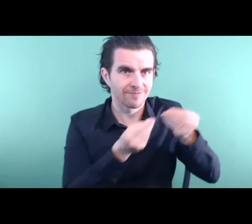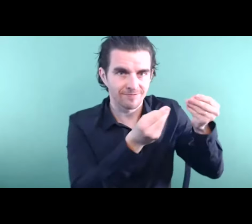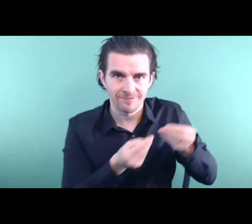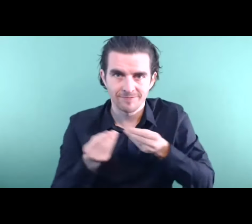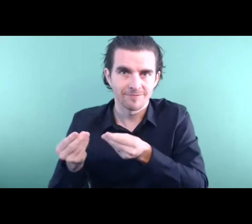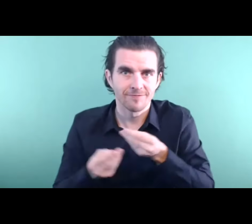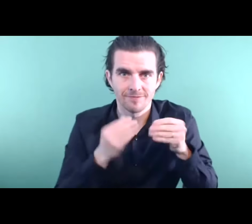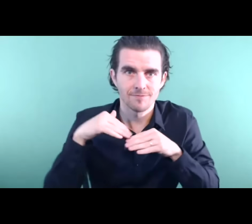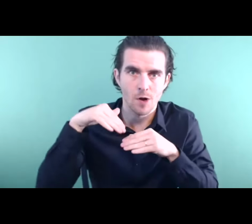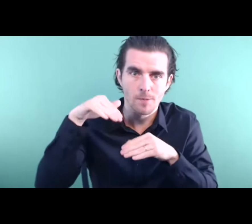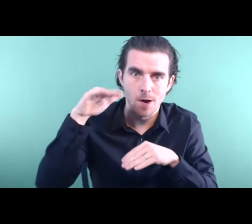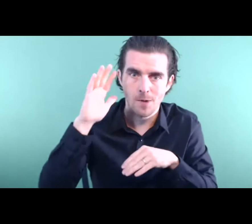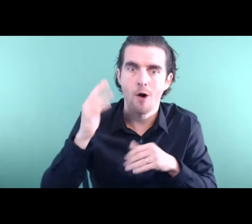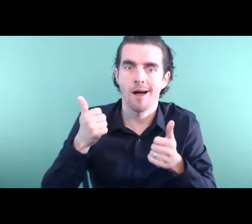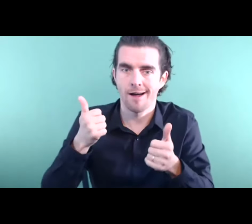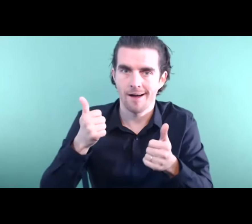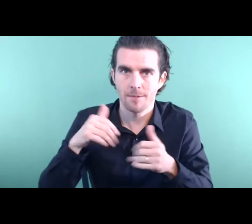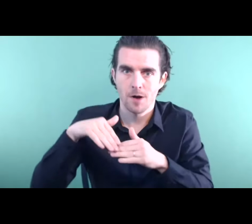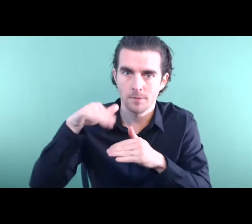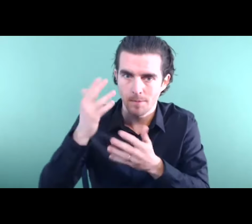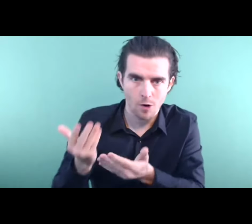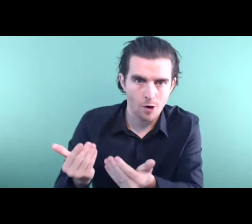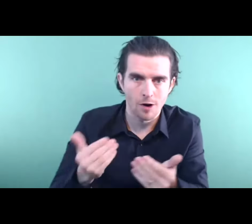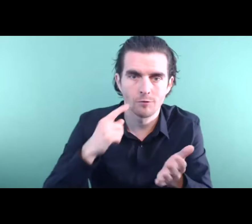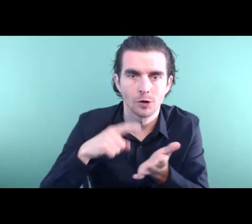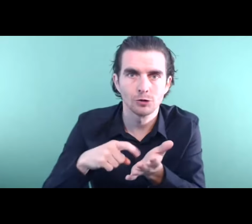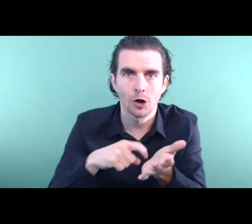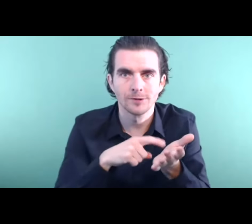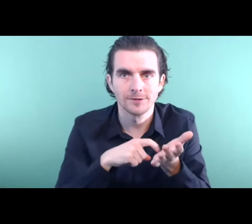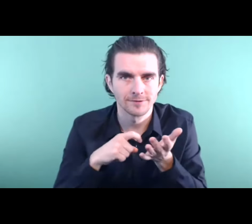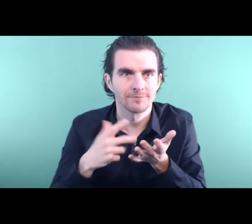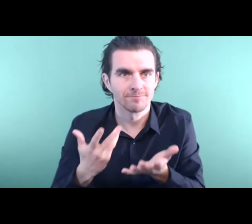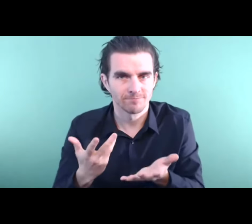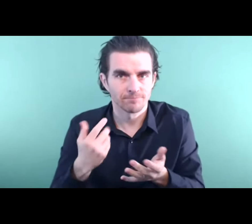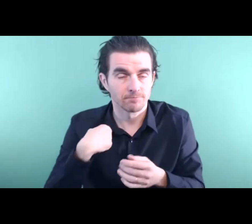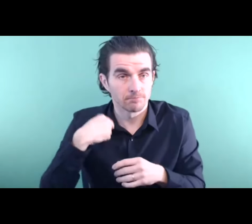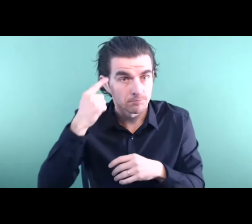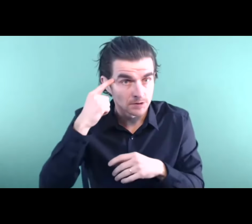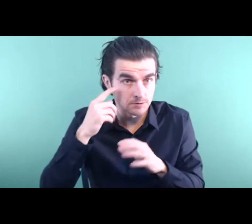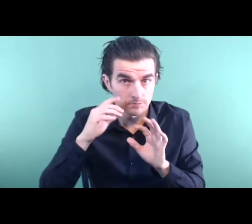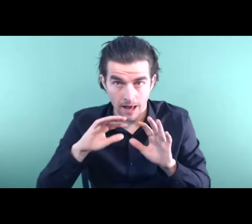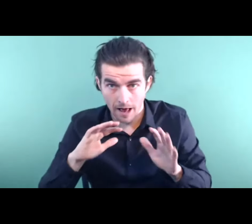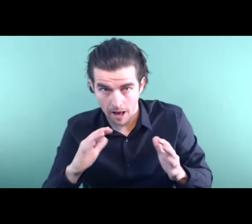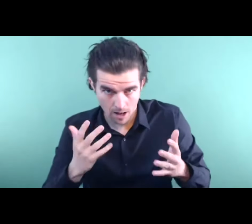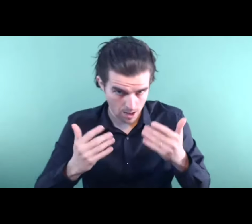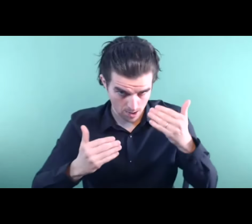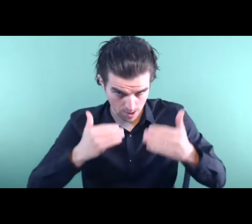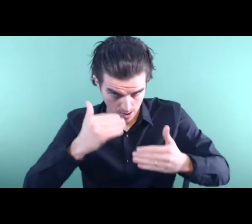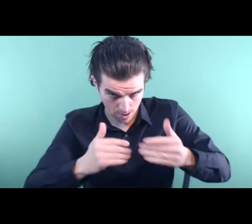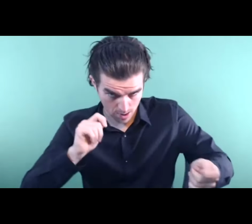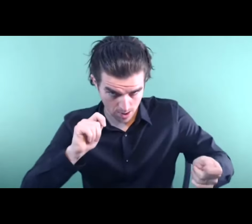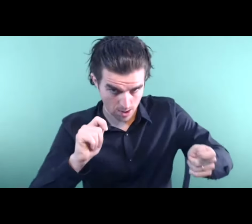is doing with the needs in the ground, and we try to make that channel. We